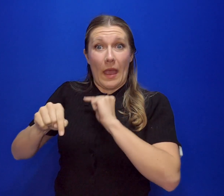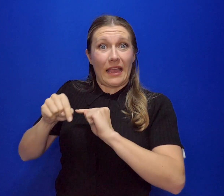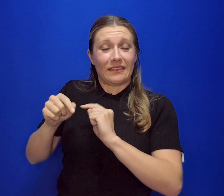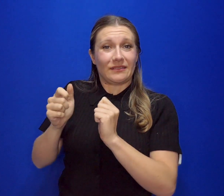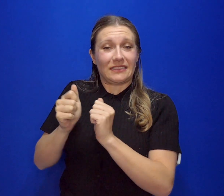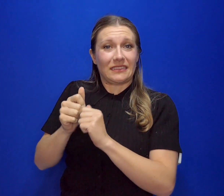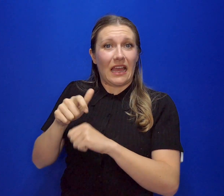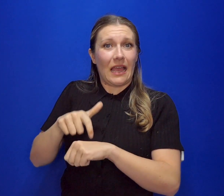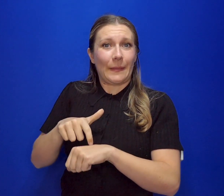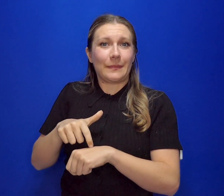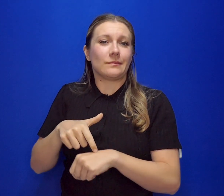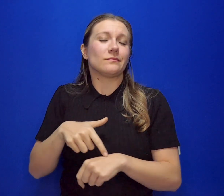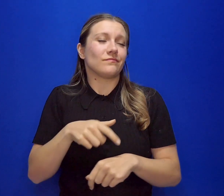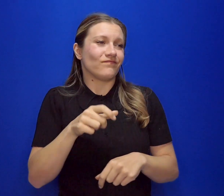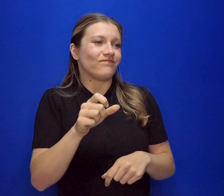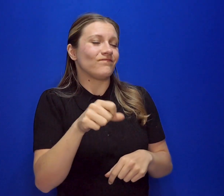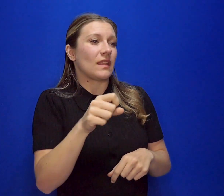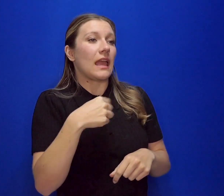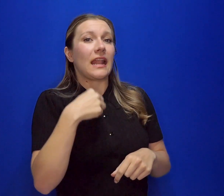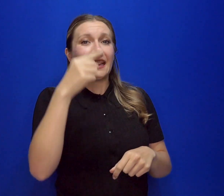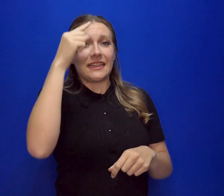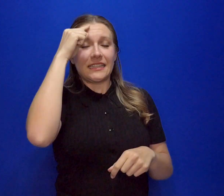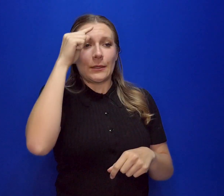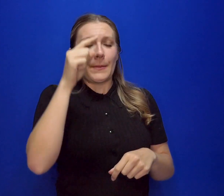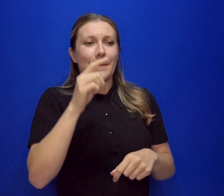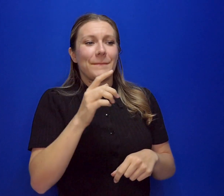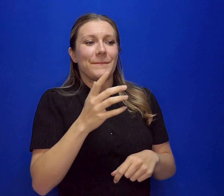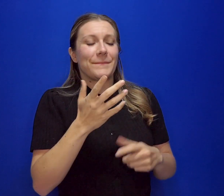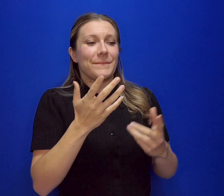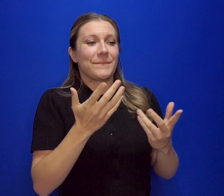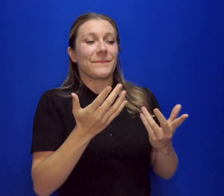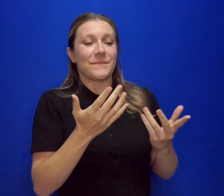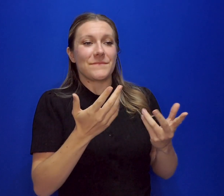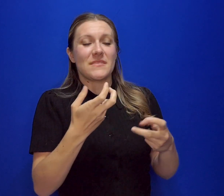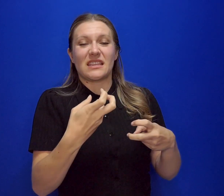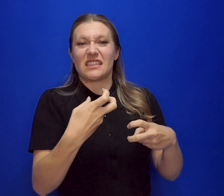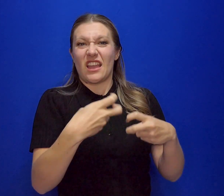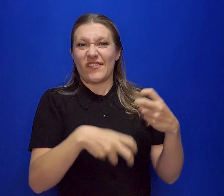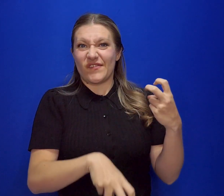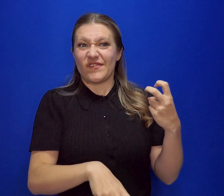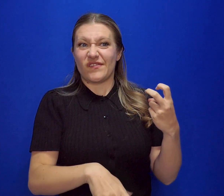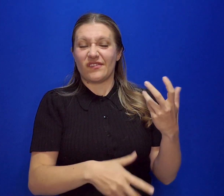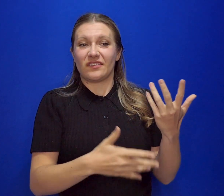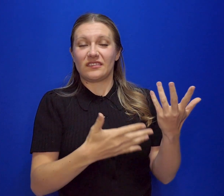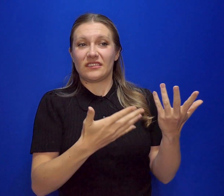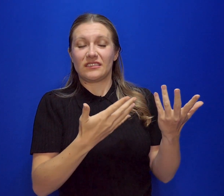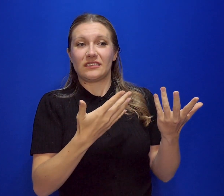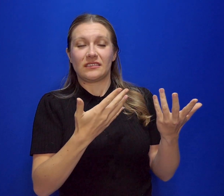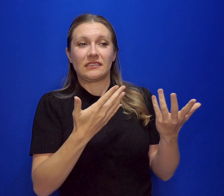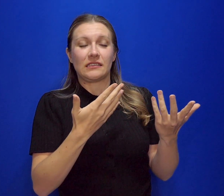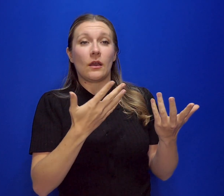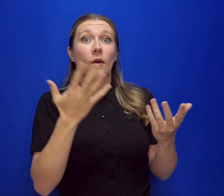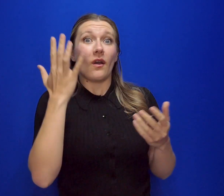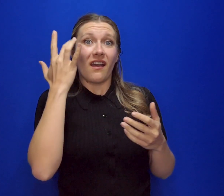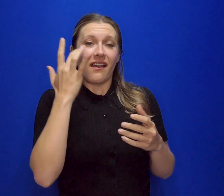And I think, and this is kind of it's a slippery slope to kind of to walk on, honestly,